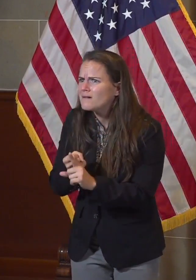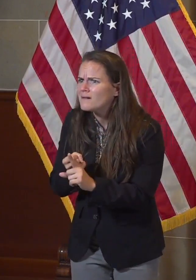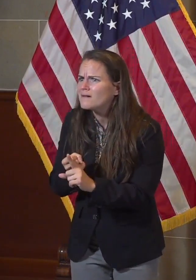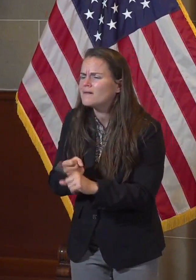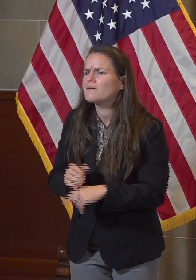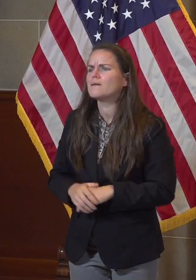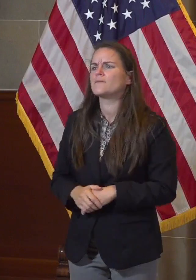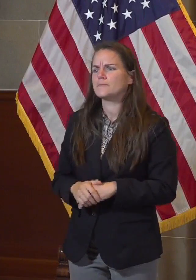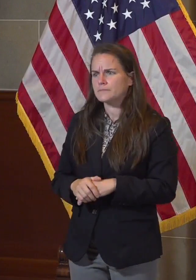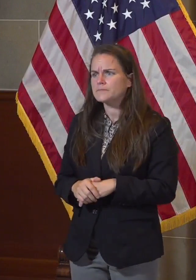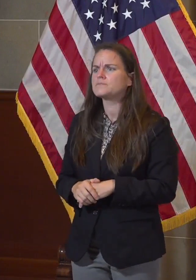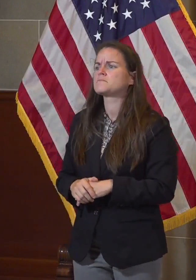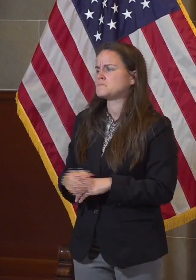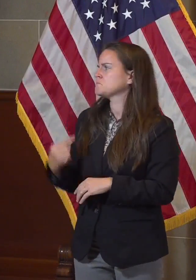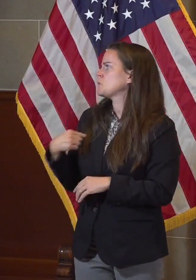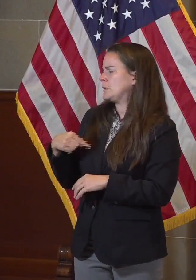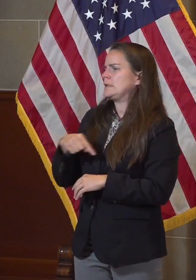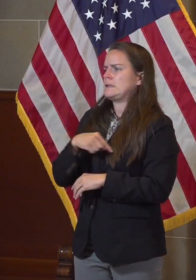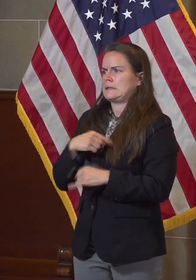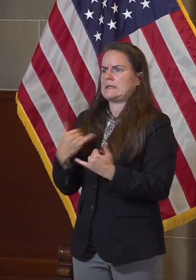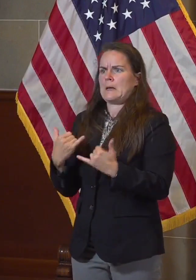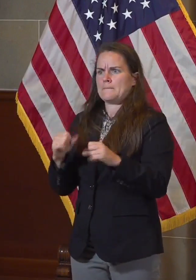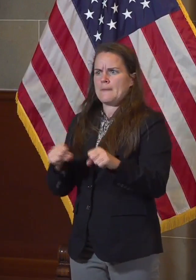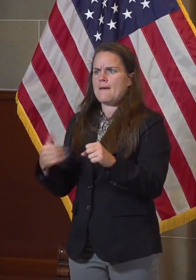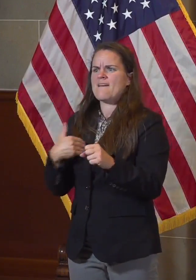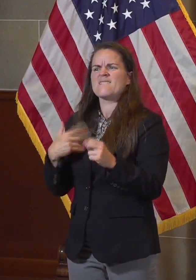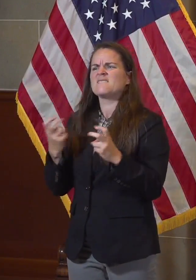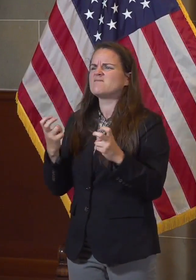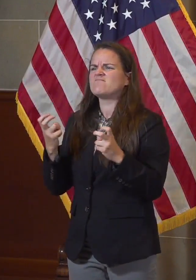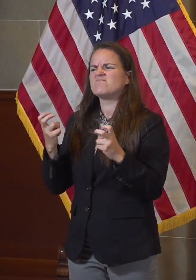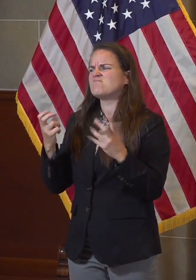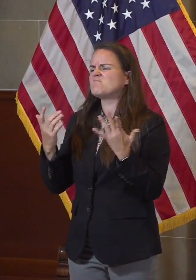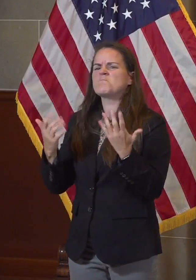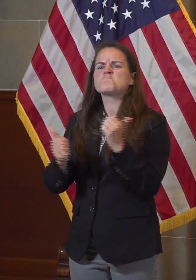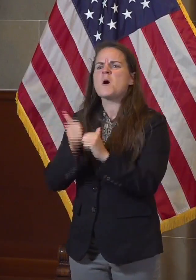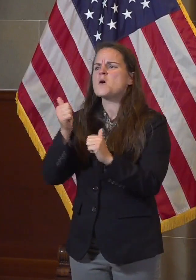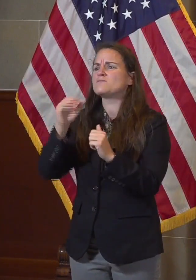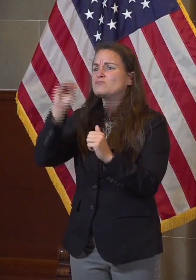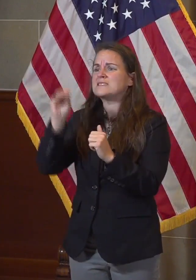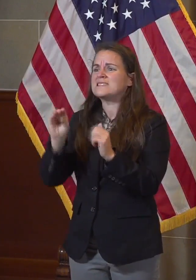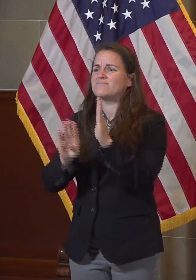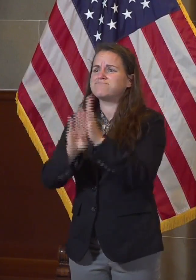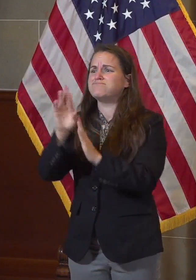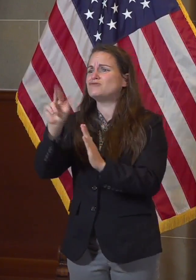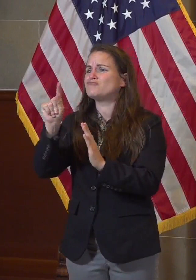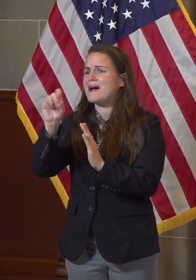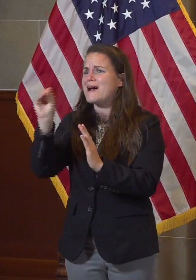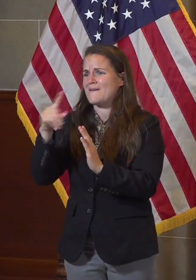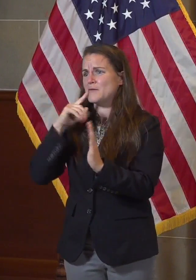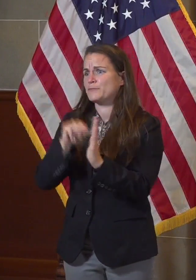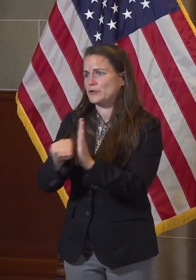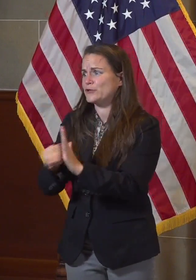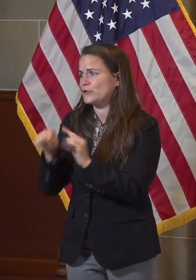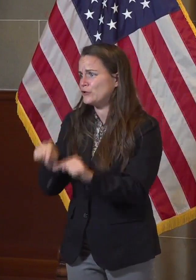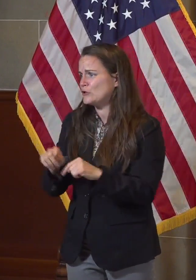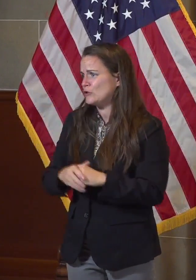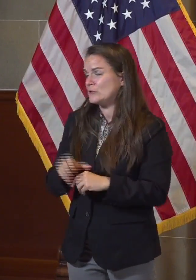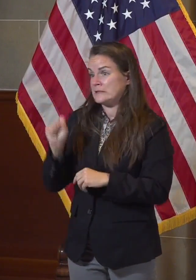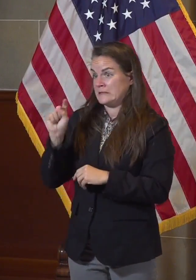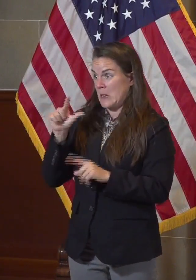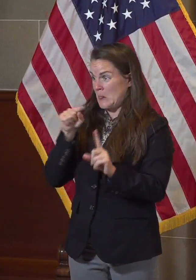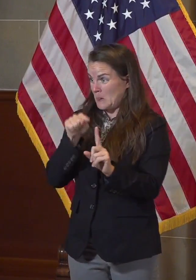putting us on track to have our deadliest year on record. In St. Louis, there were